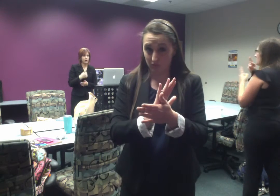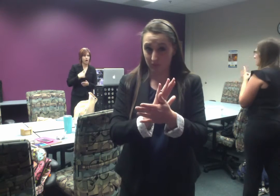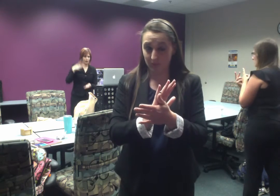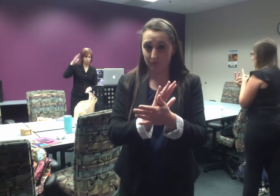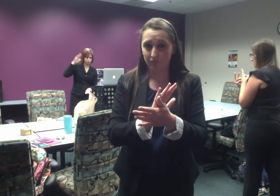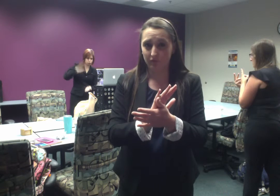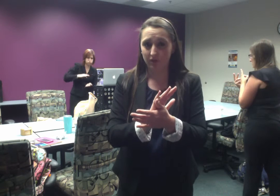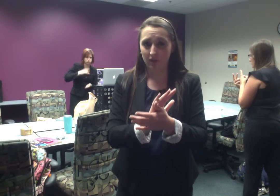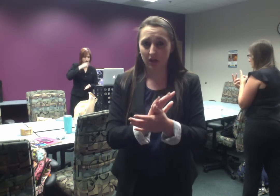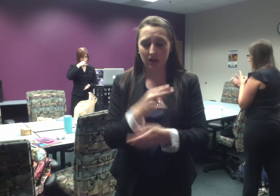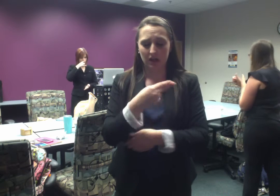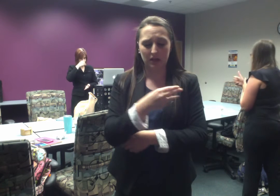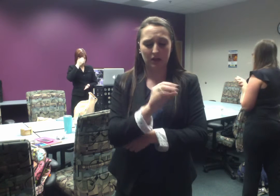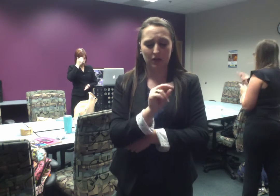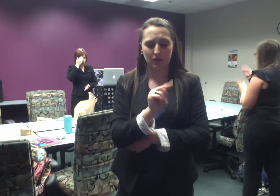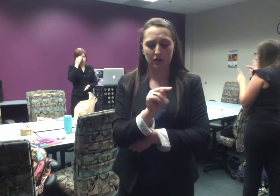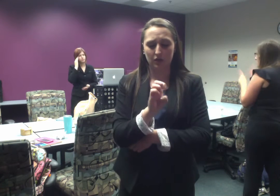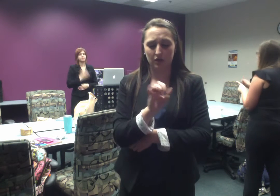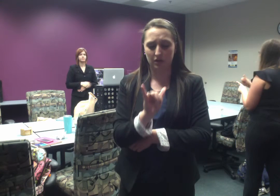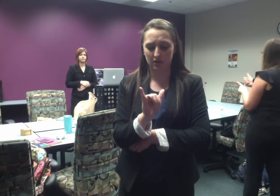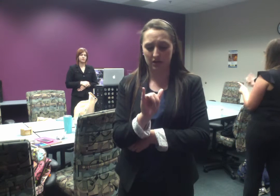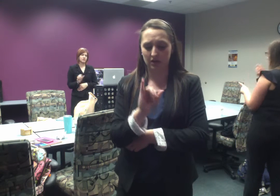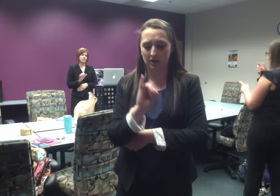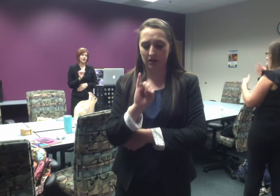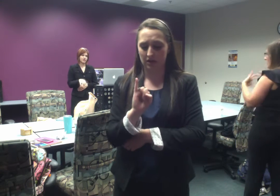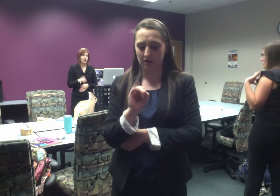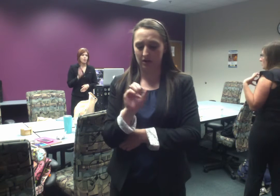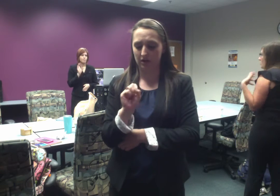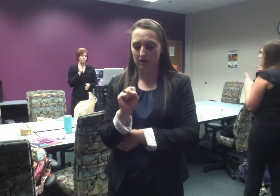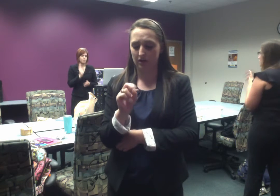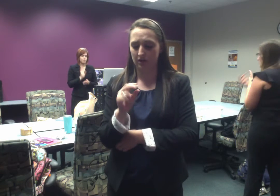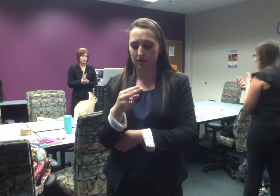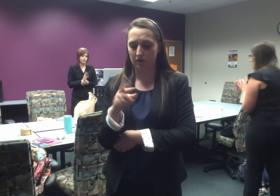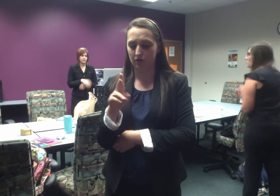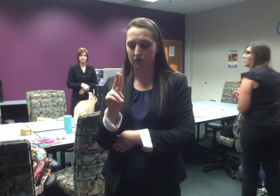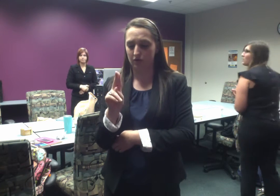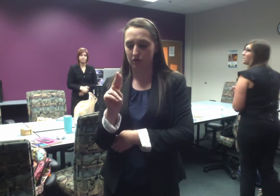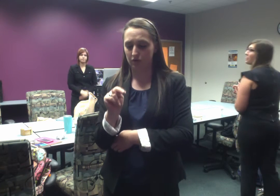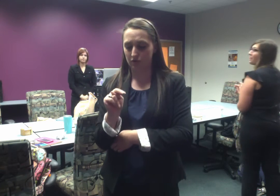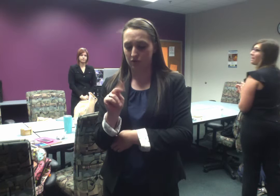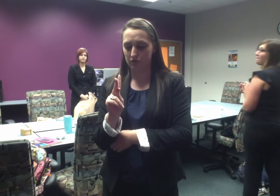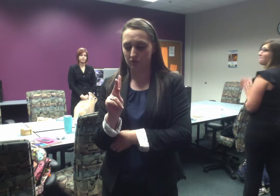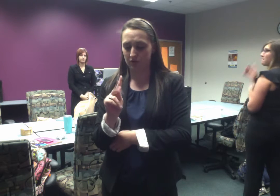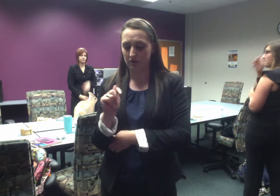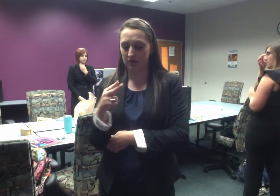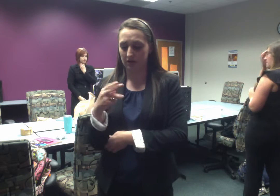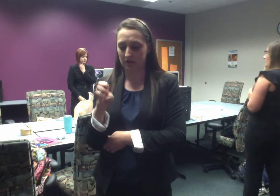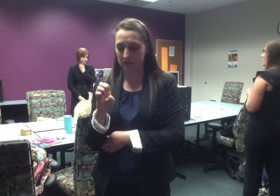the movie that can help us understand how she changed sizes? What?